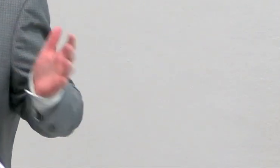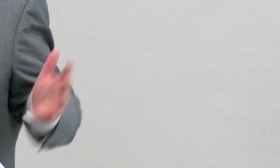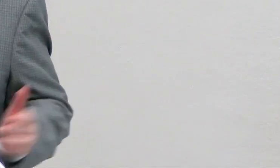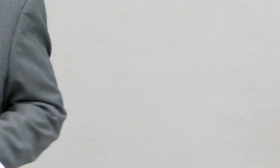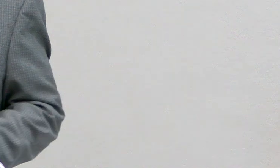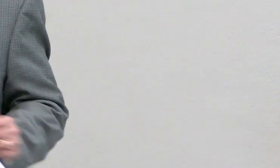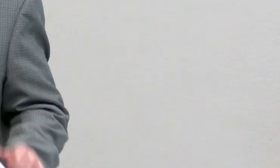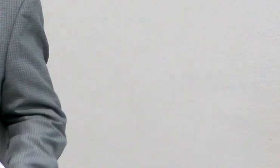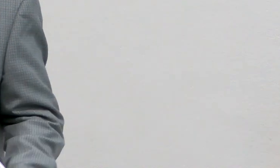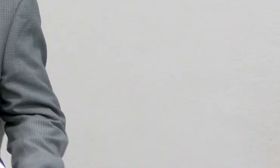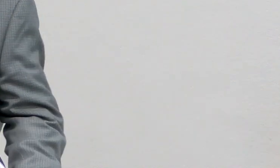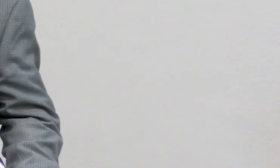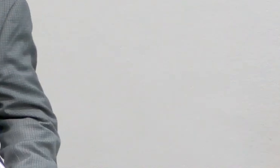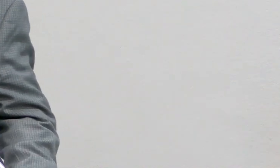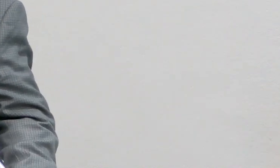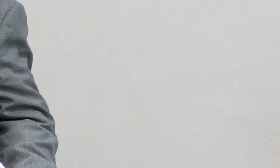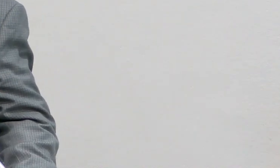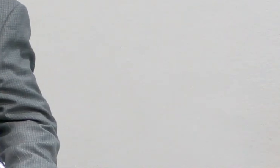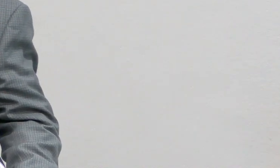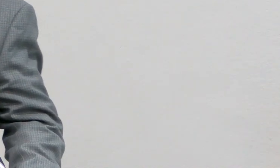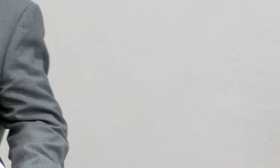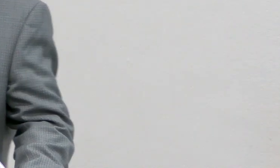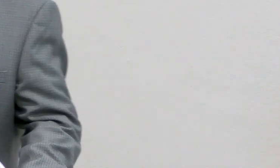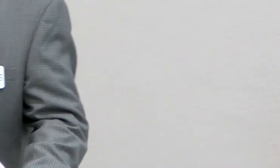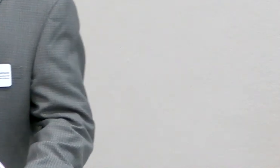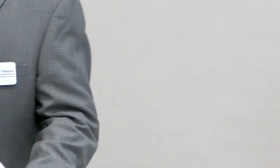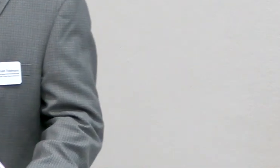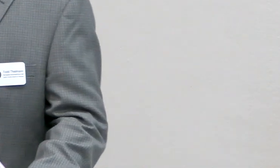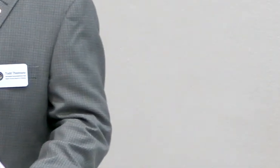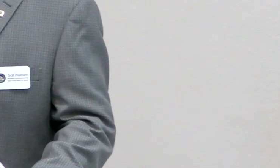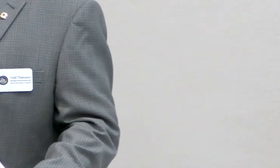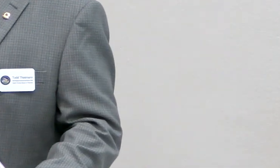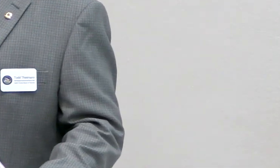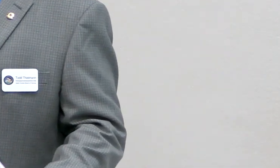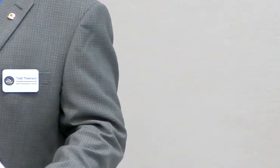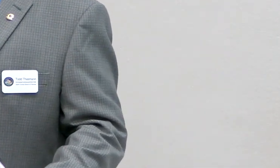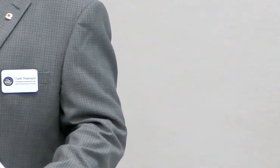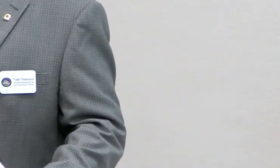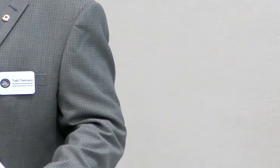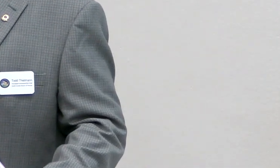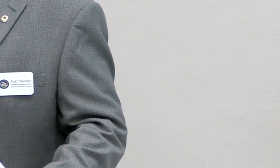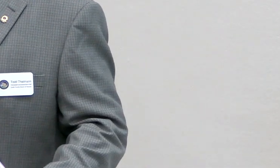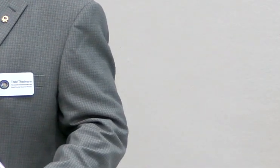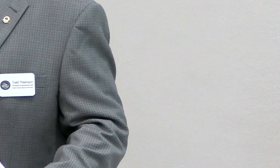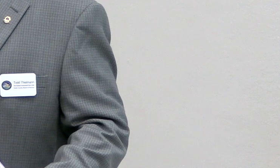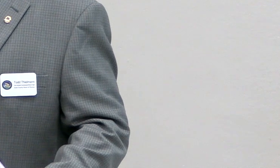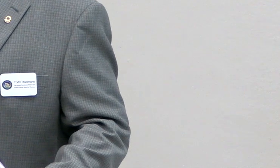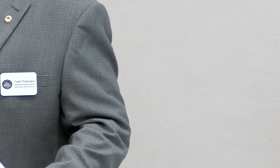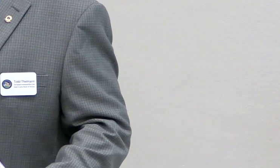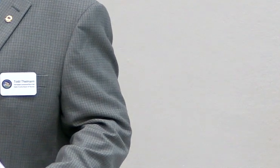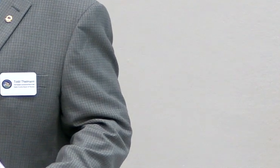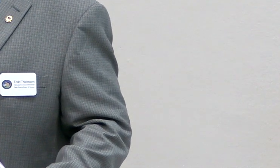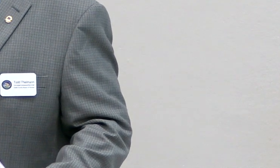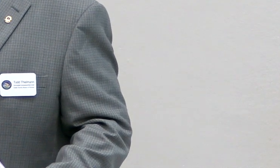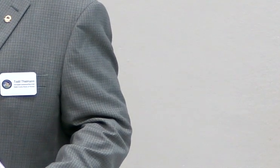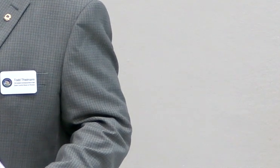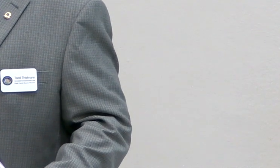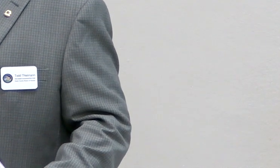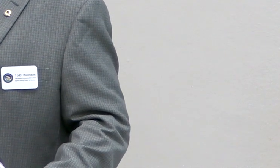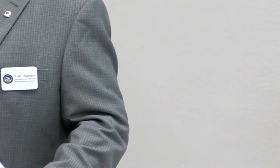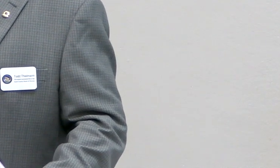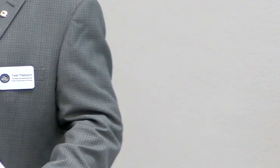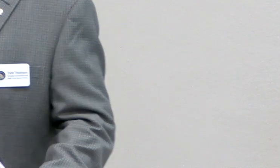there's a COVID situation and she's in quarantine, so she's fine, but for a matter of safety, we thought she should stay away tonight.